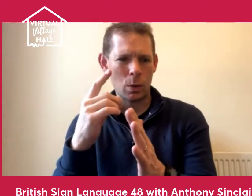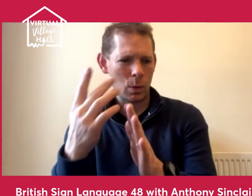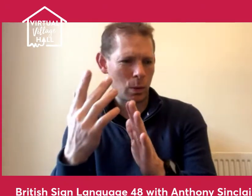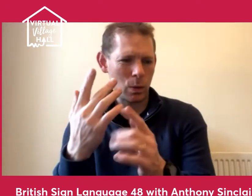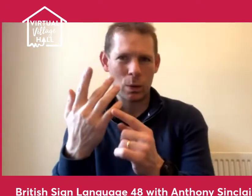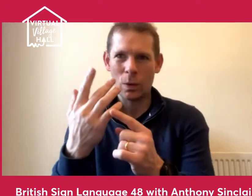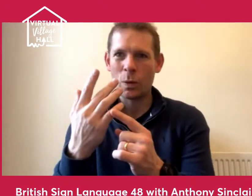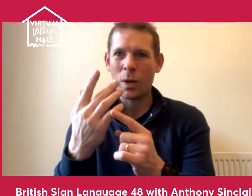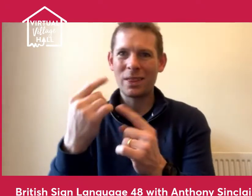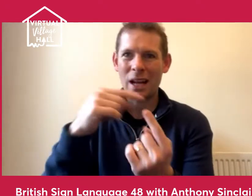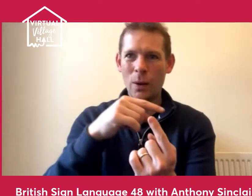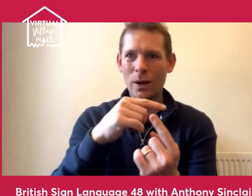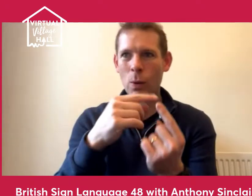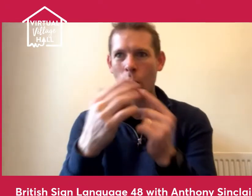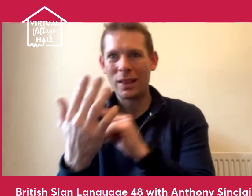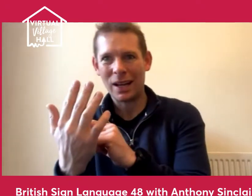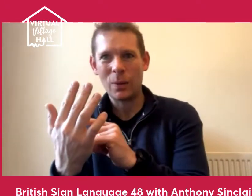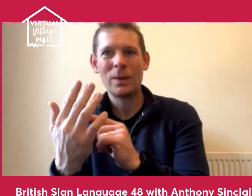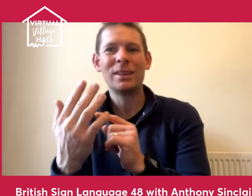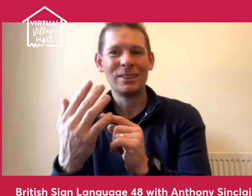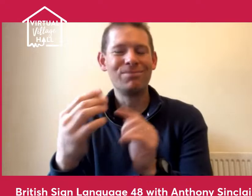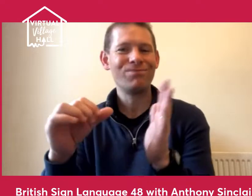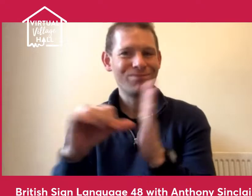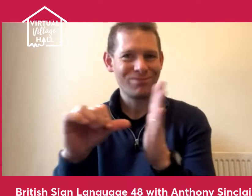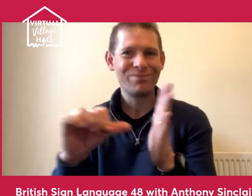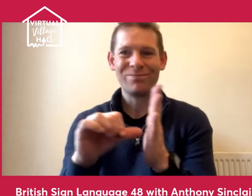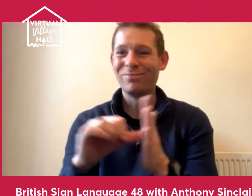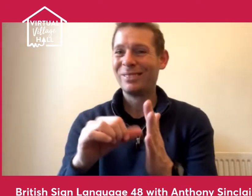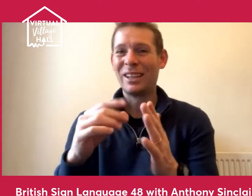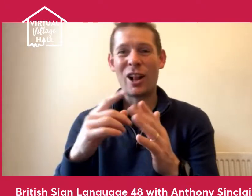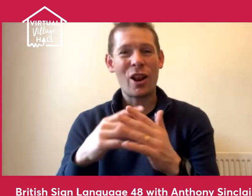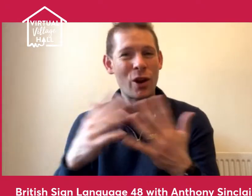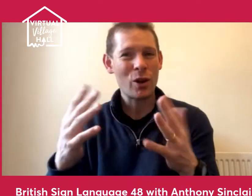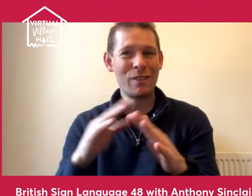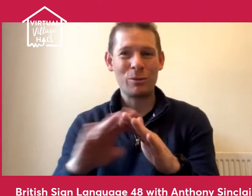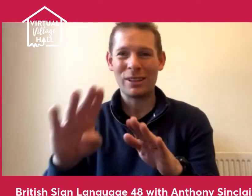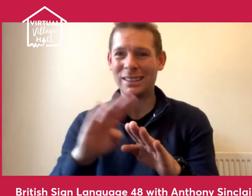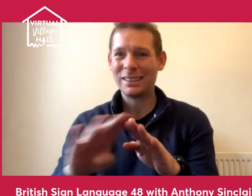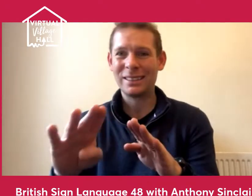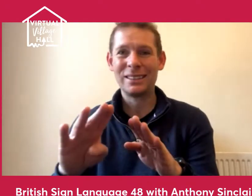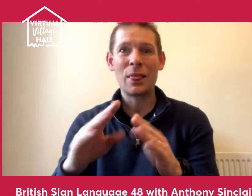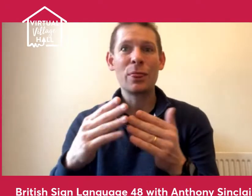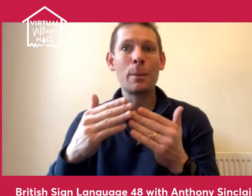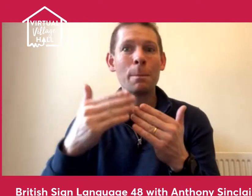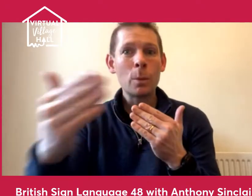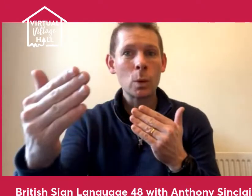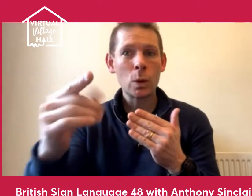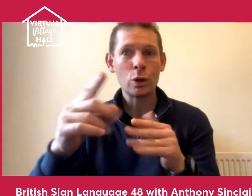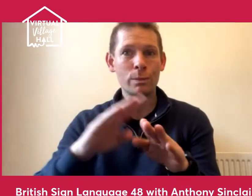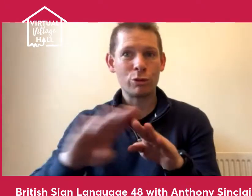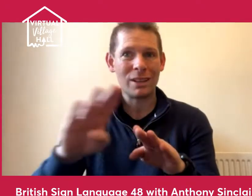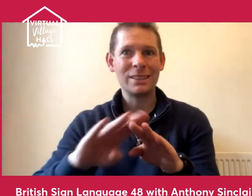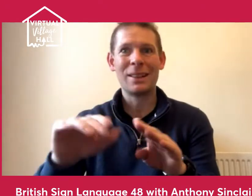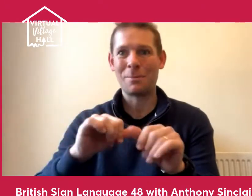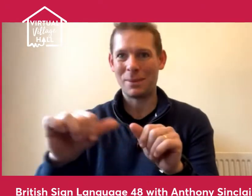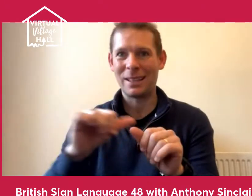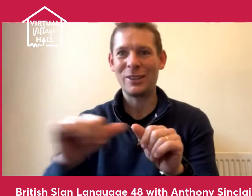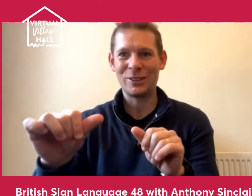also numbers can be difficult as well because you're wondering which way to make the hand shape. So the more you